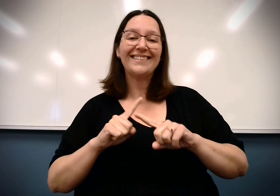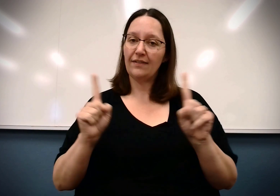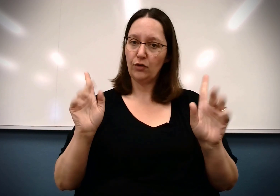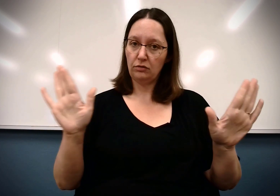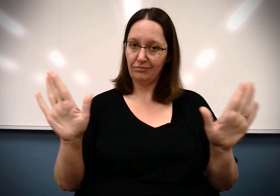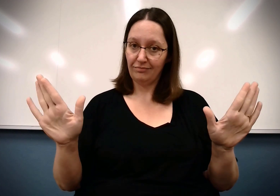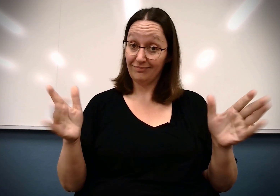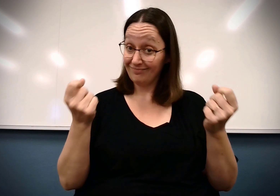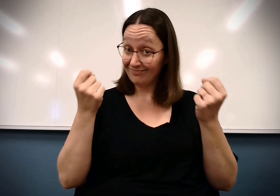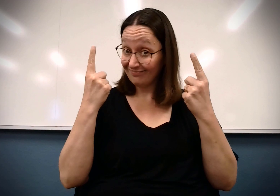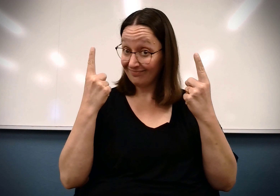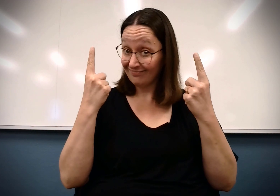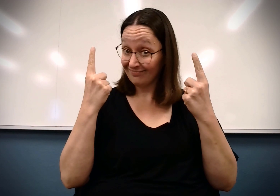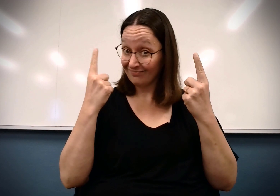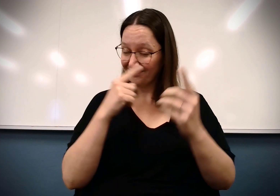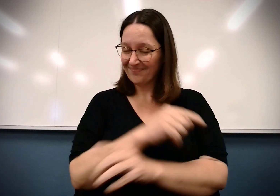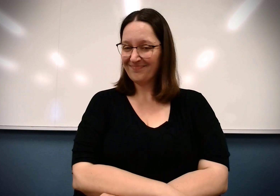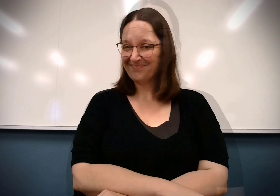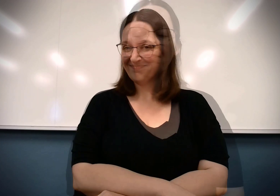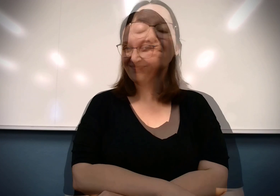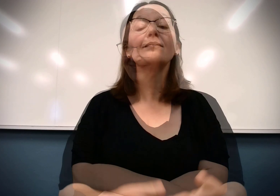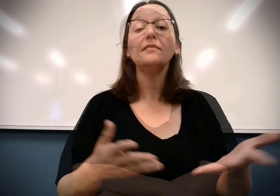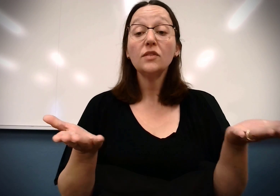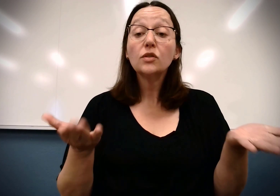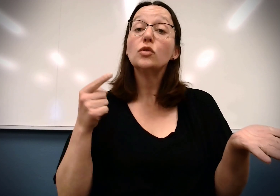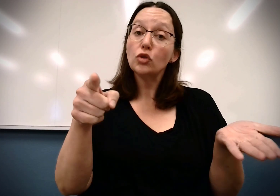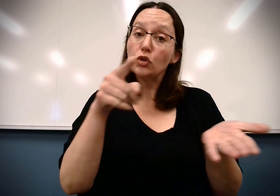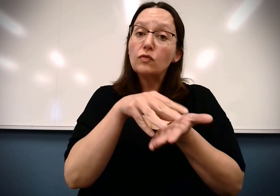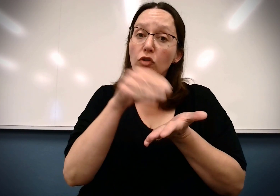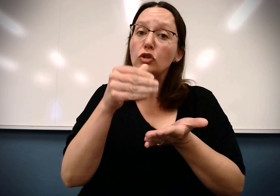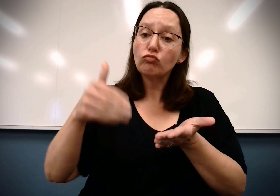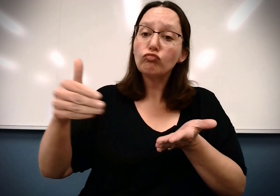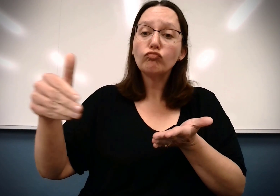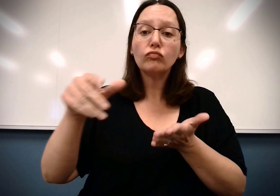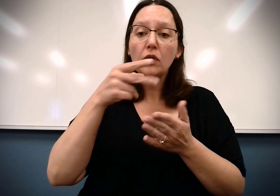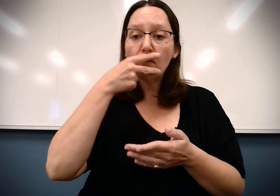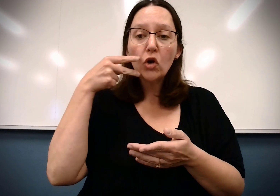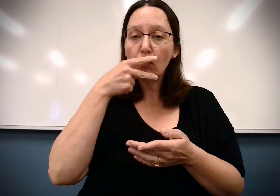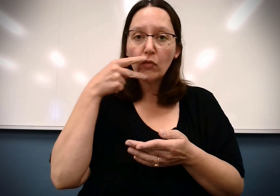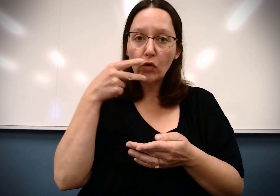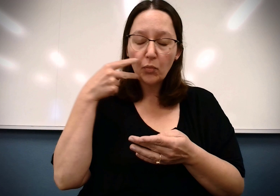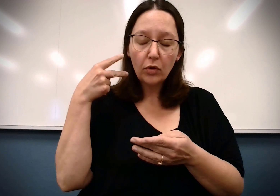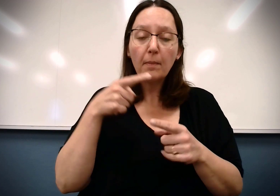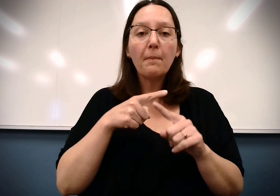address? Right? You can tell the difference. All right? All right, so you've been learning verbs throughout the